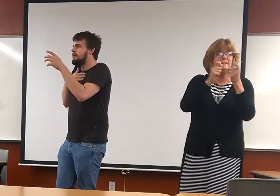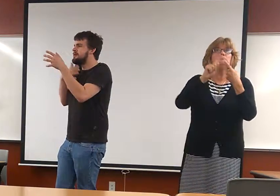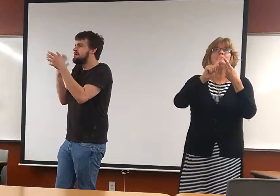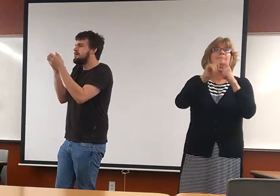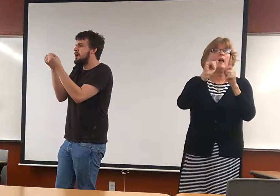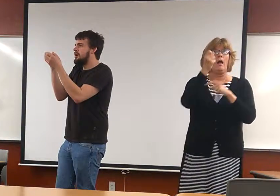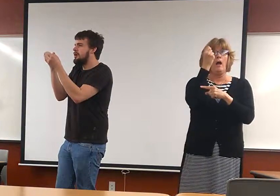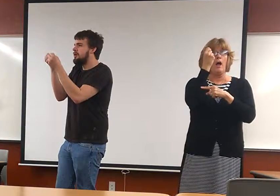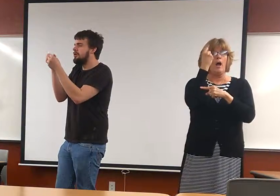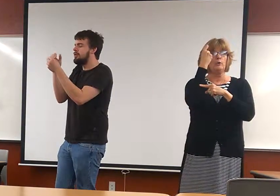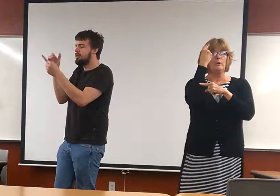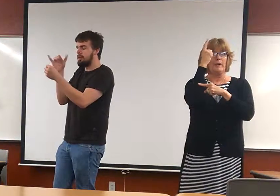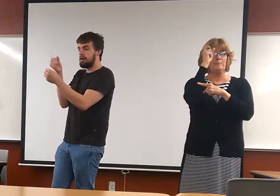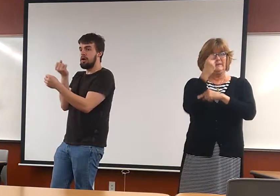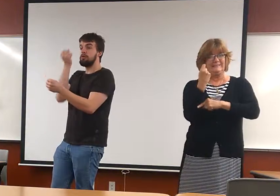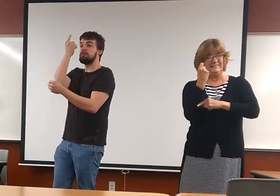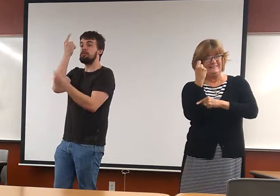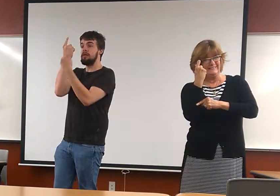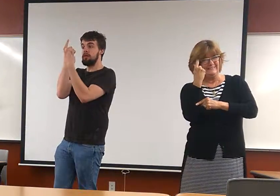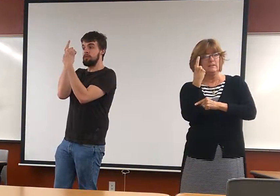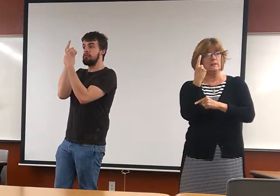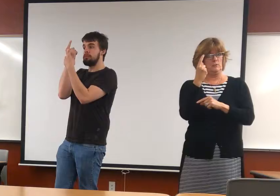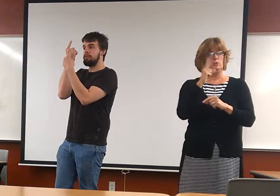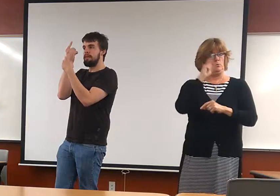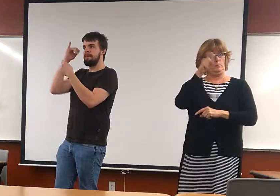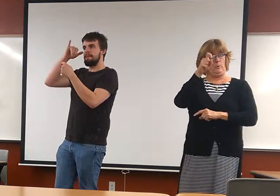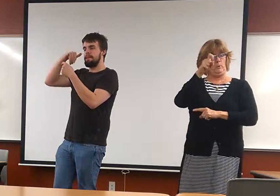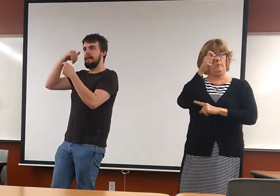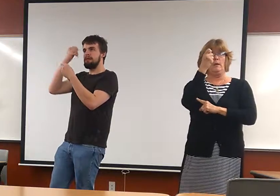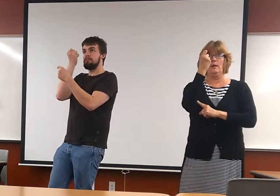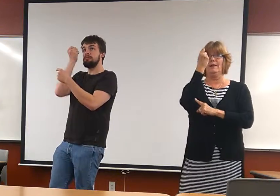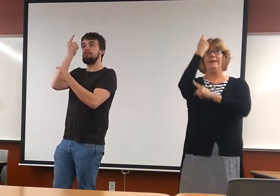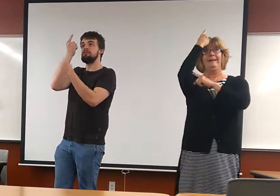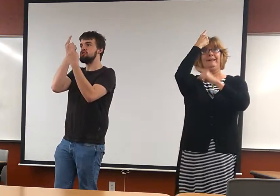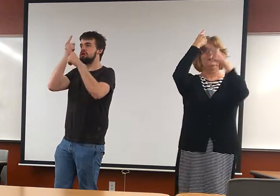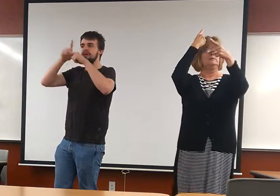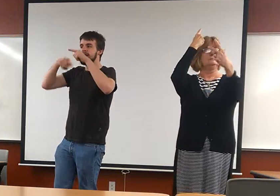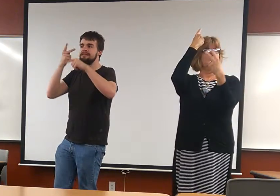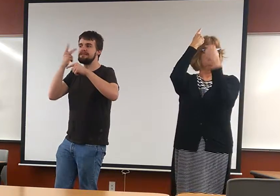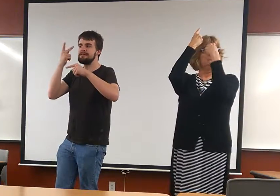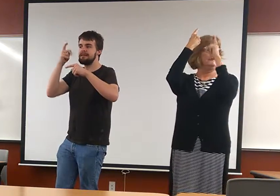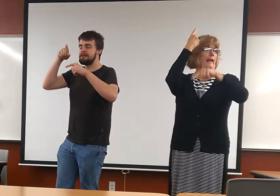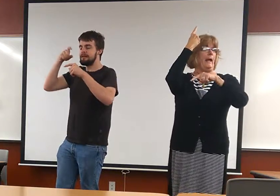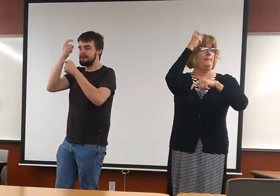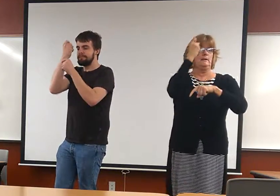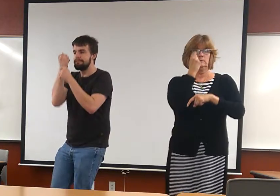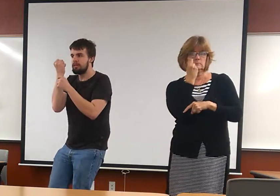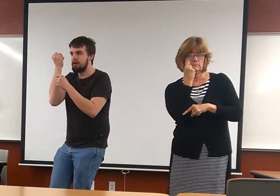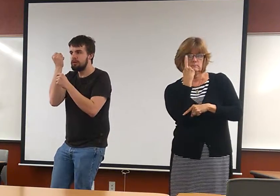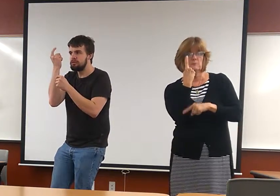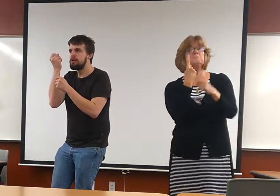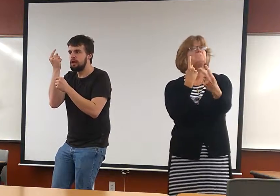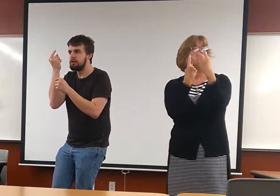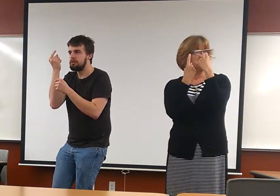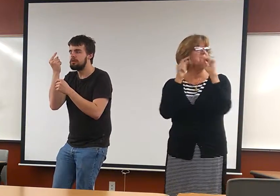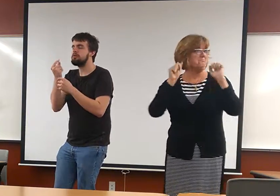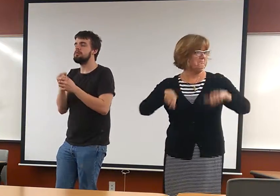understand, because in its normal location, it was out of her visual window. I did not have to slow down my signing pace with